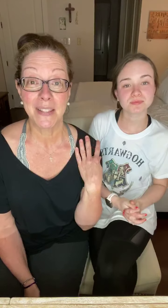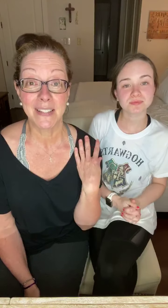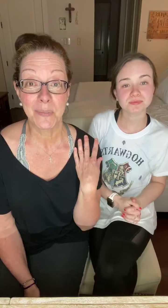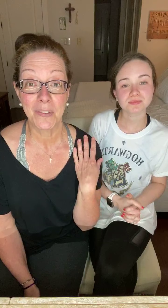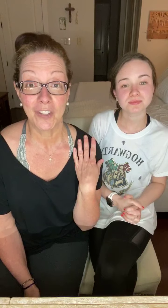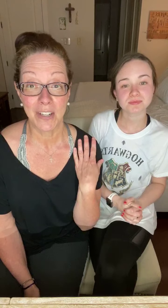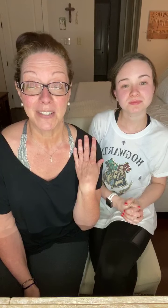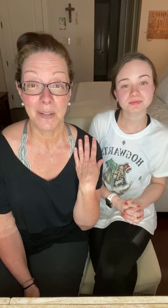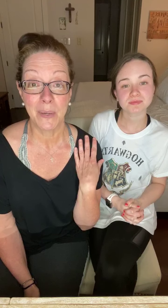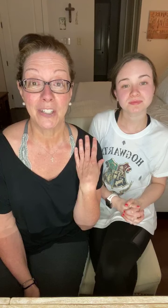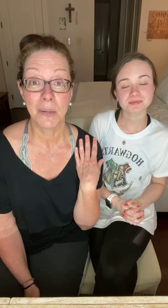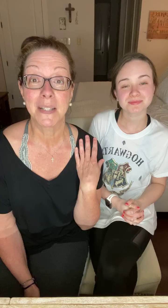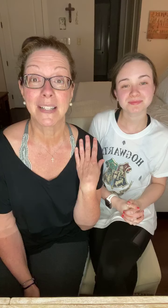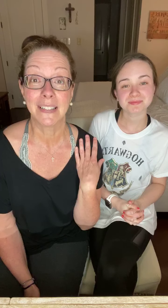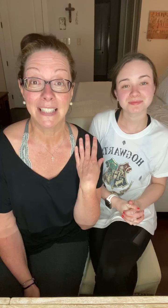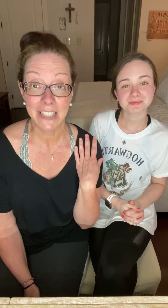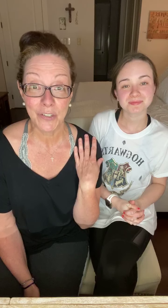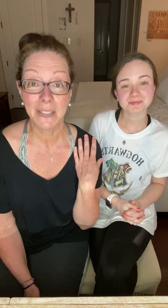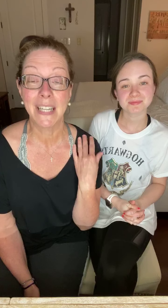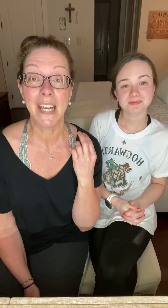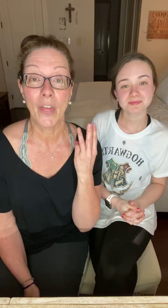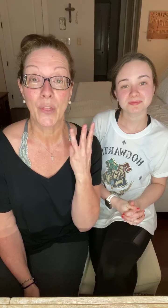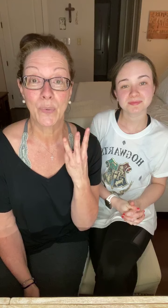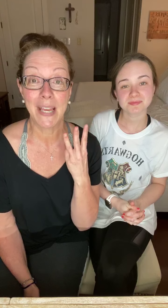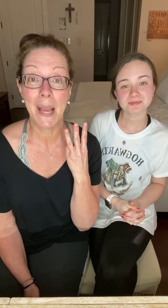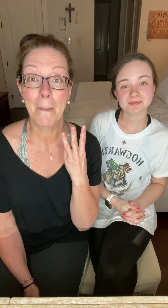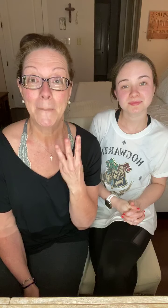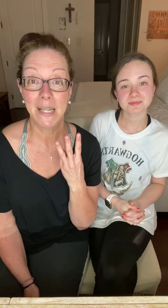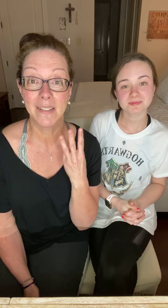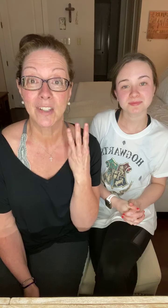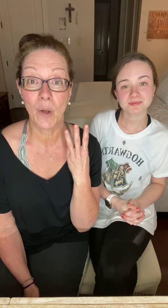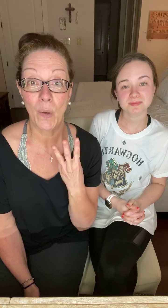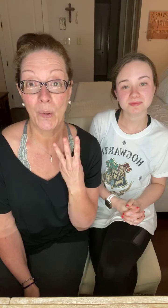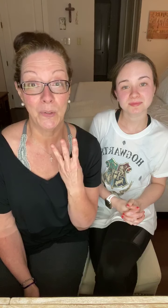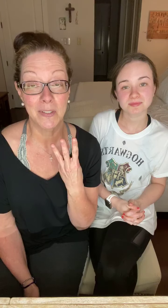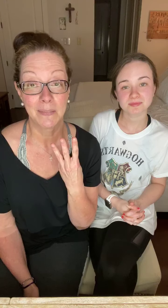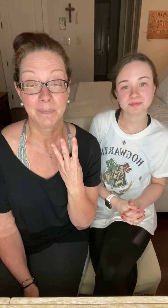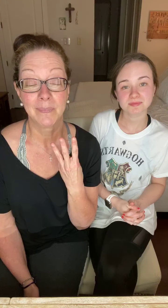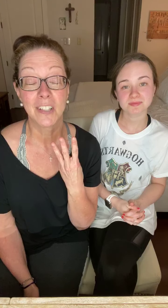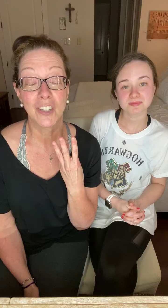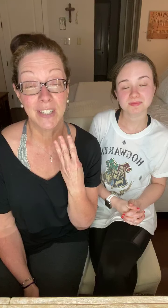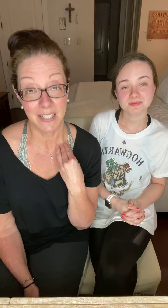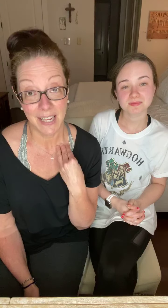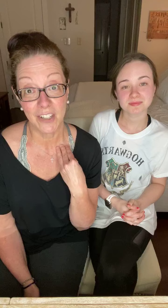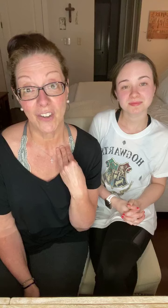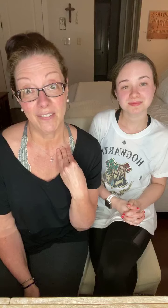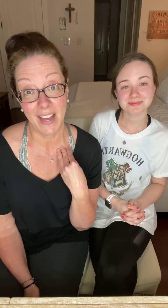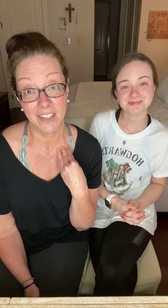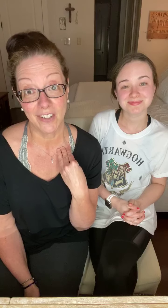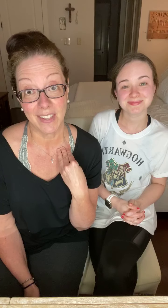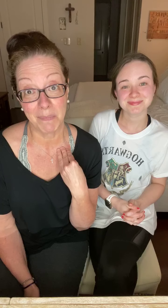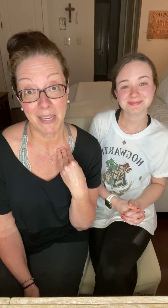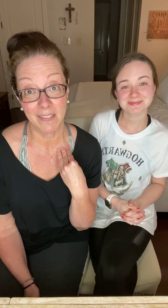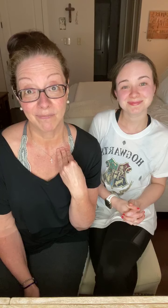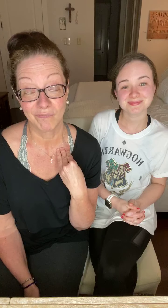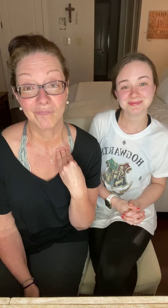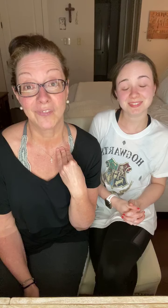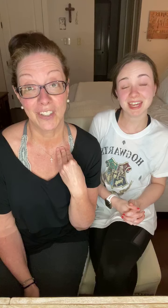this with Chelsea when she was literally three months old. She did catch on faster than me. Just